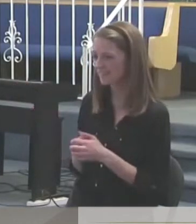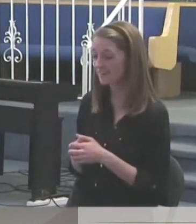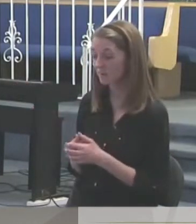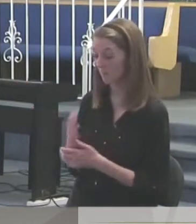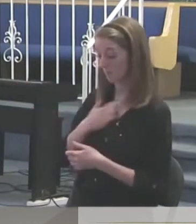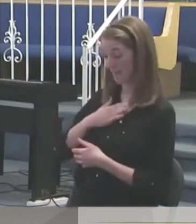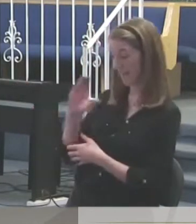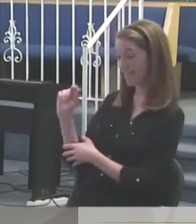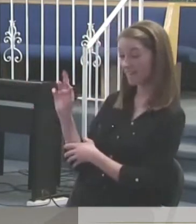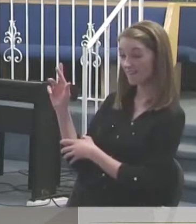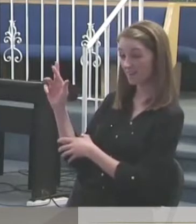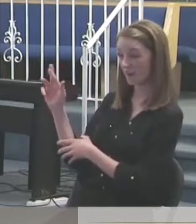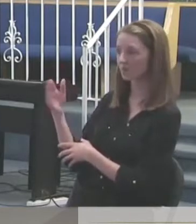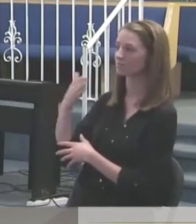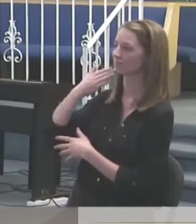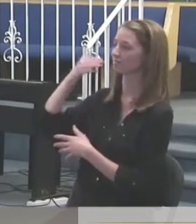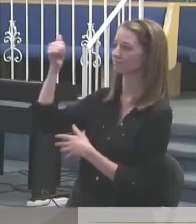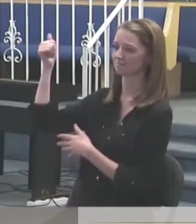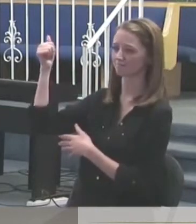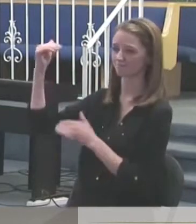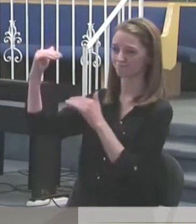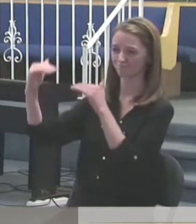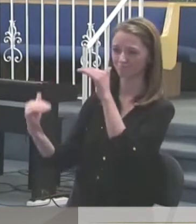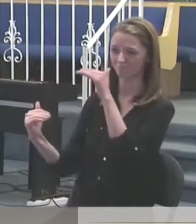I have is better than that.